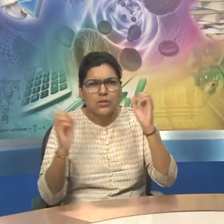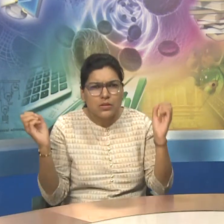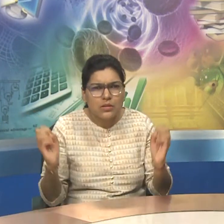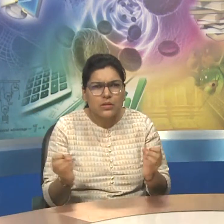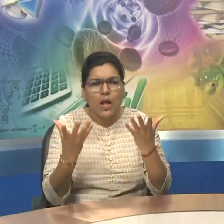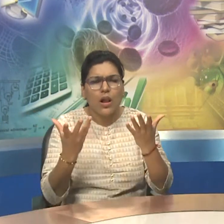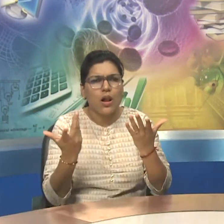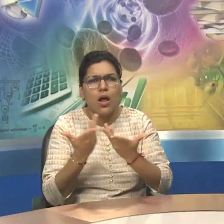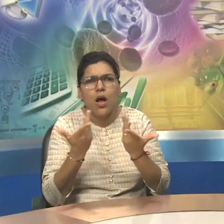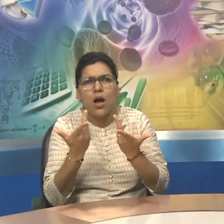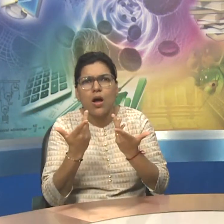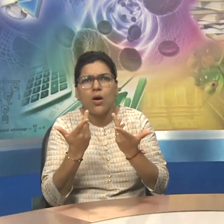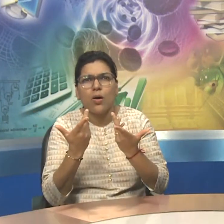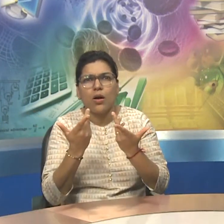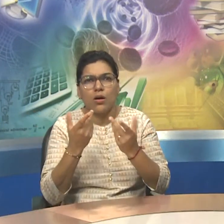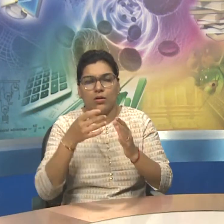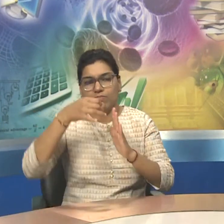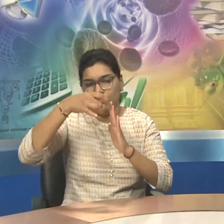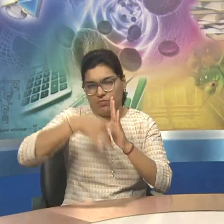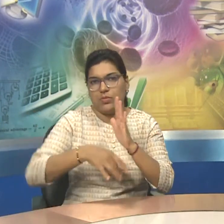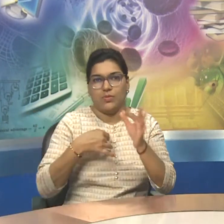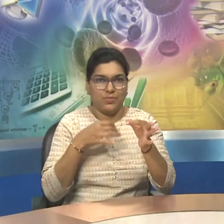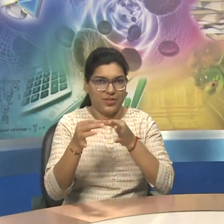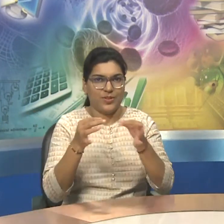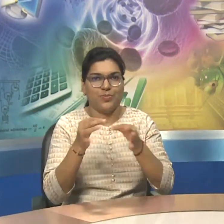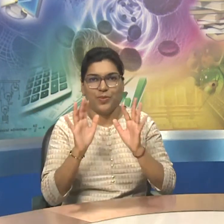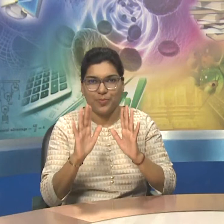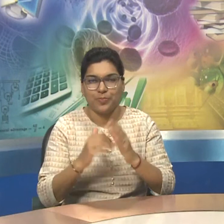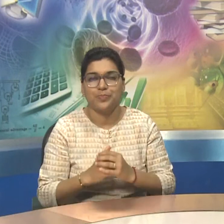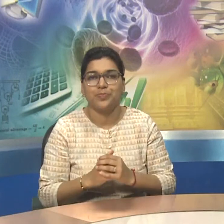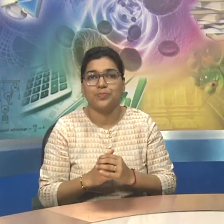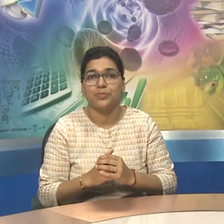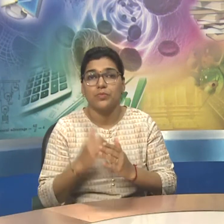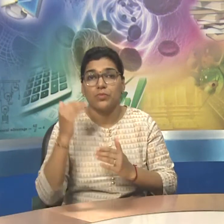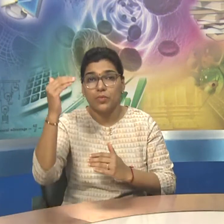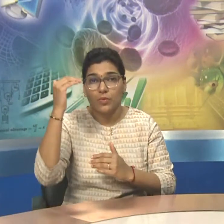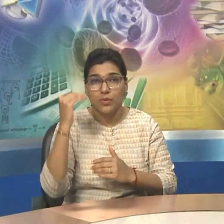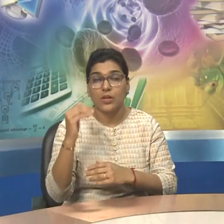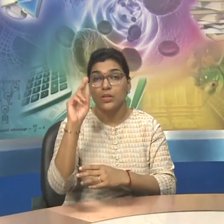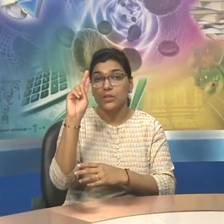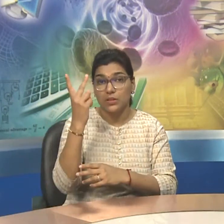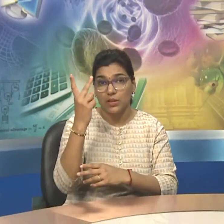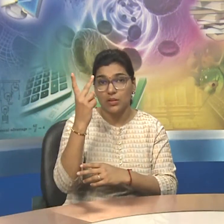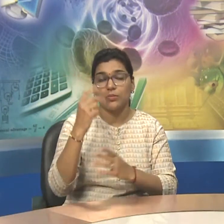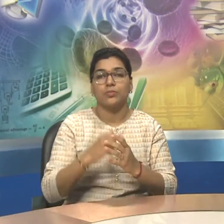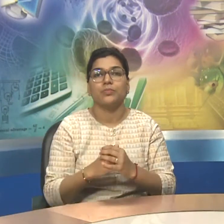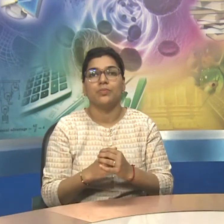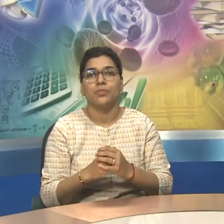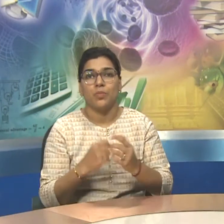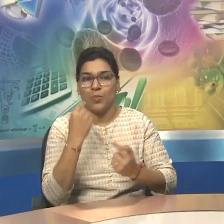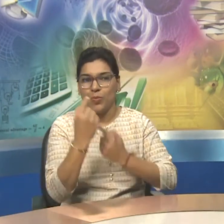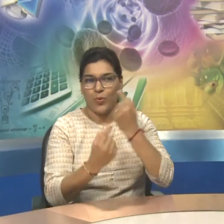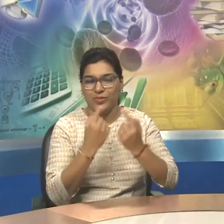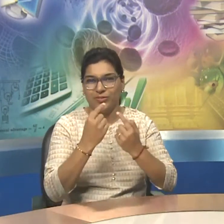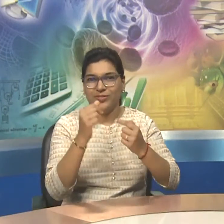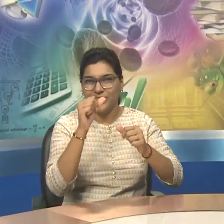to explain the meaning of political science in the light of